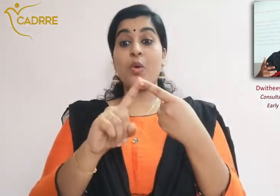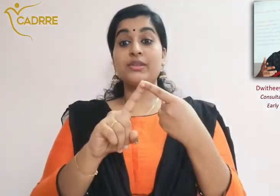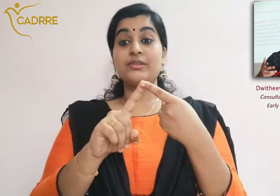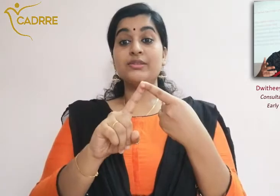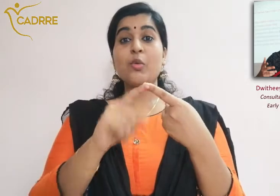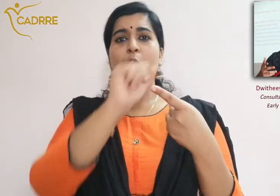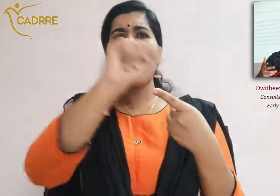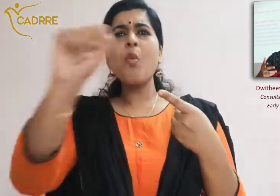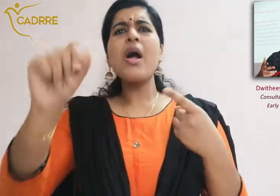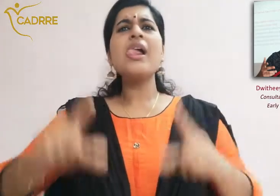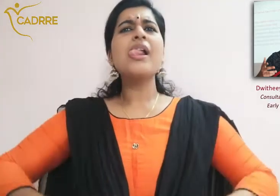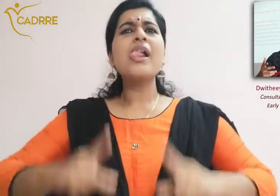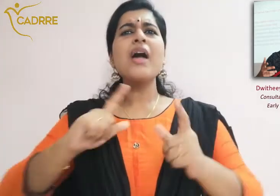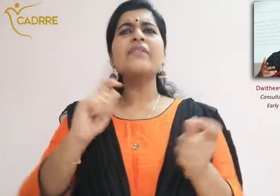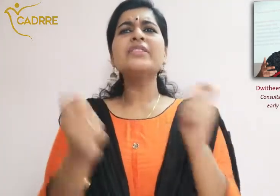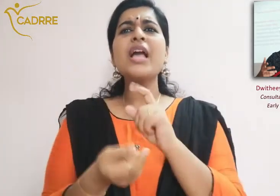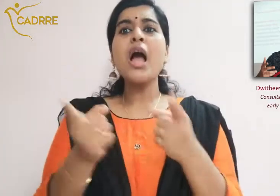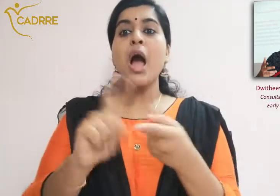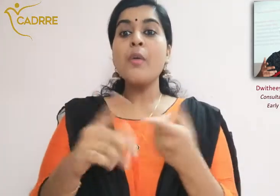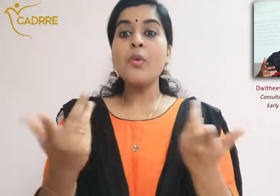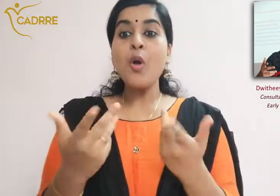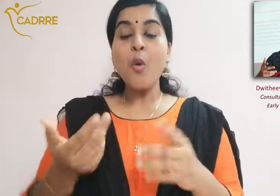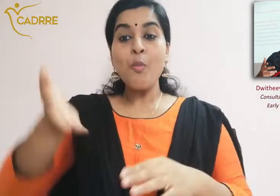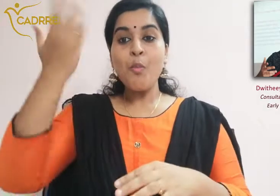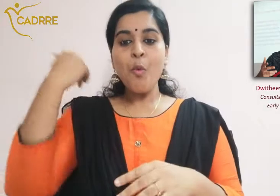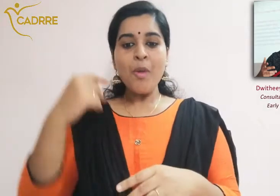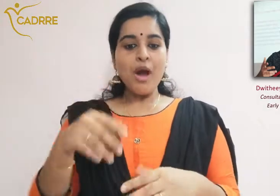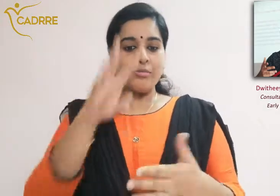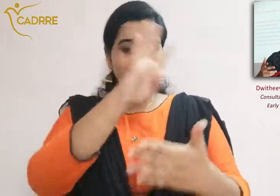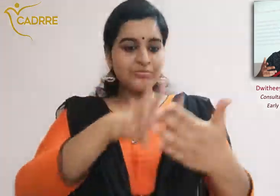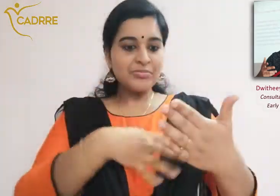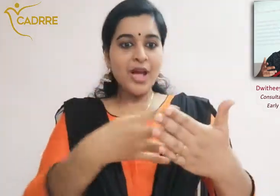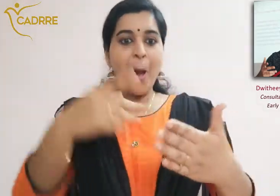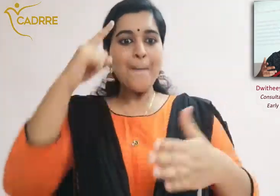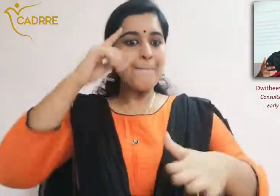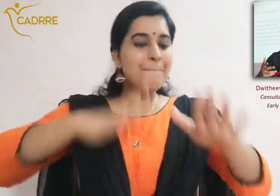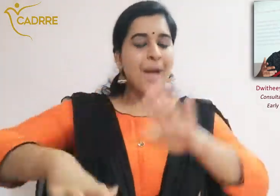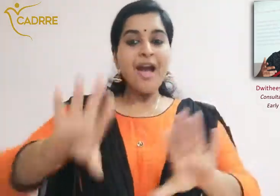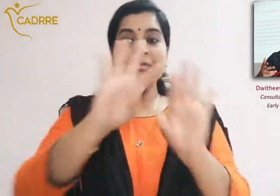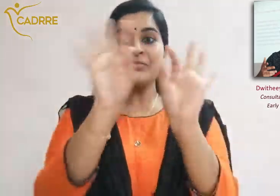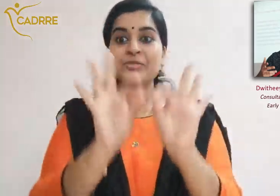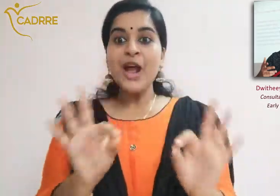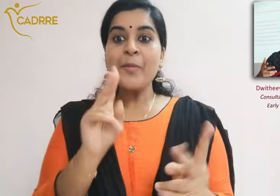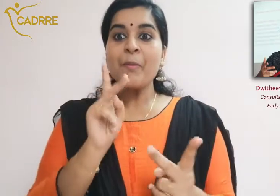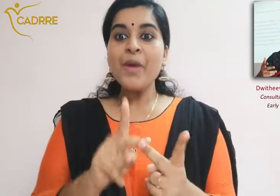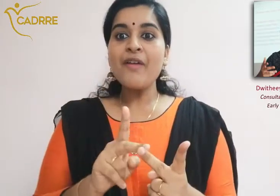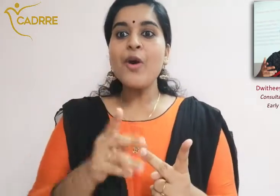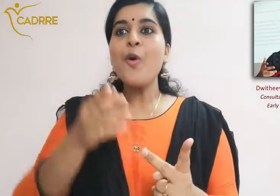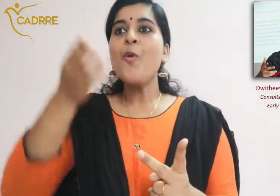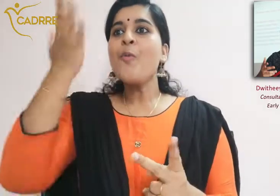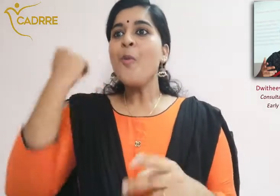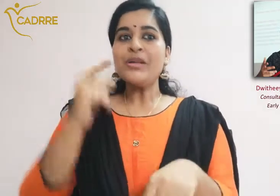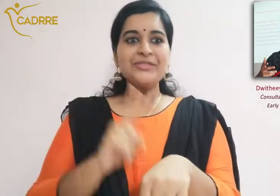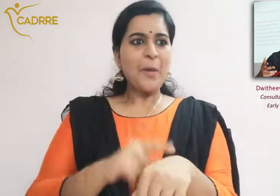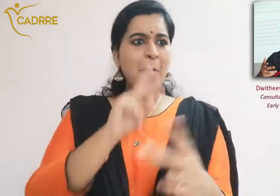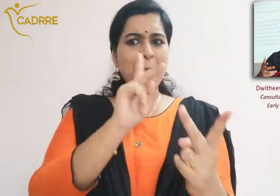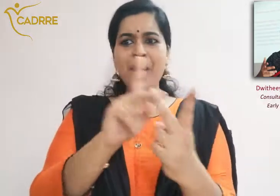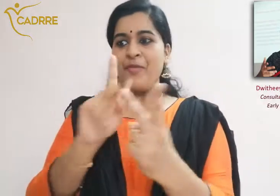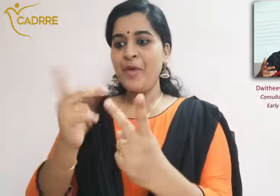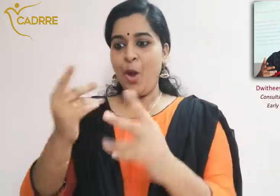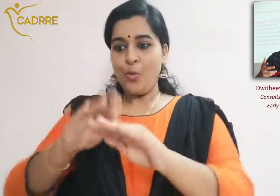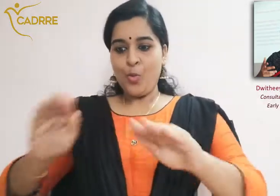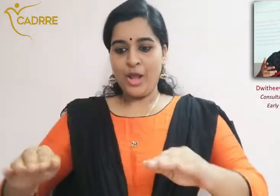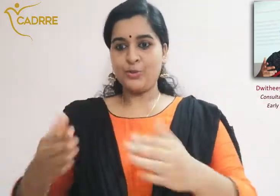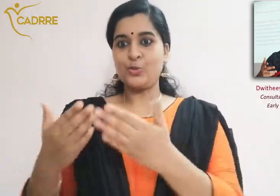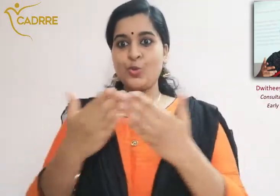The first change in your life was a change in the whole day's schedule. Suddenly, we don't have a